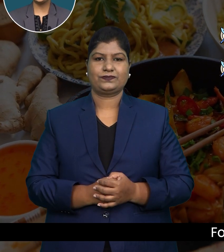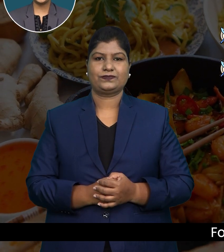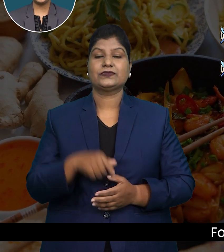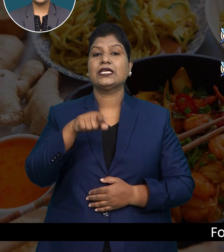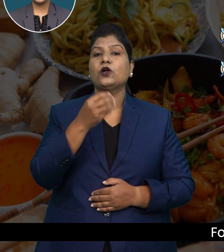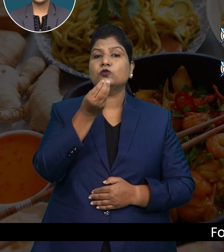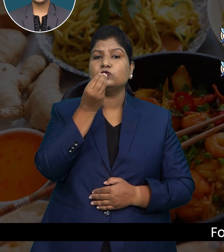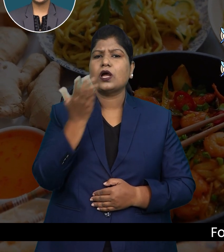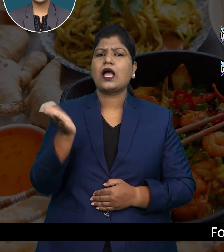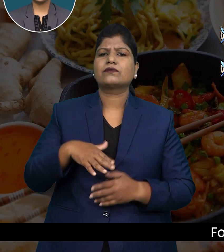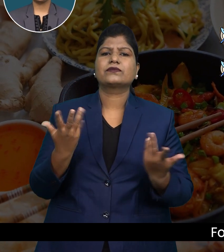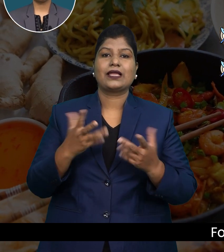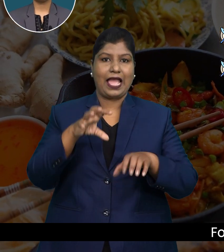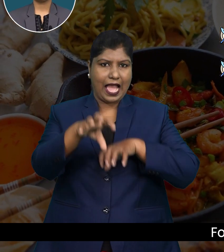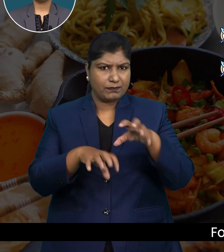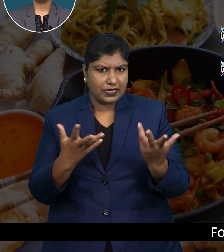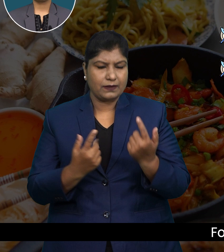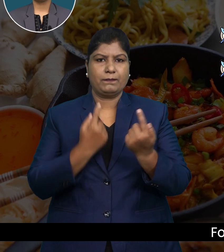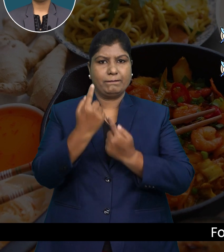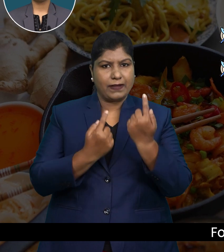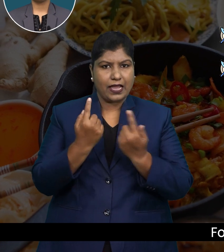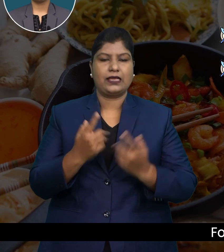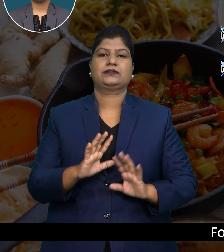food sources,